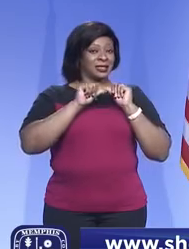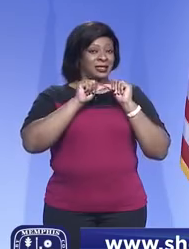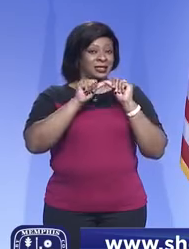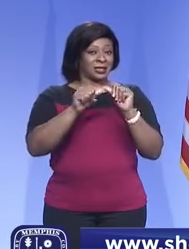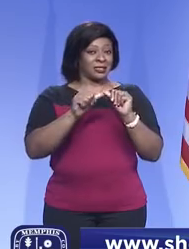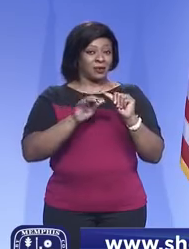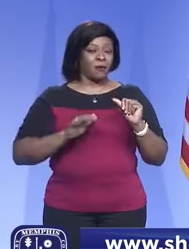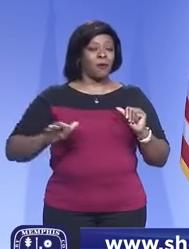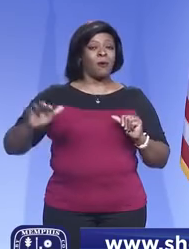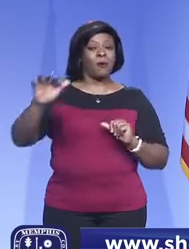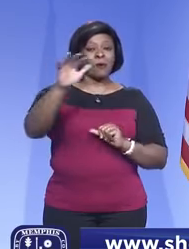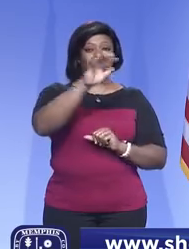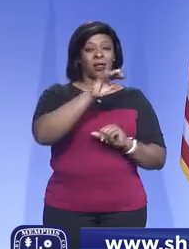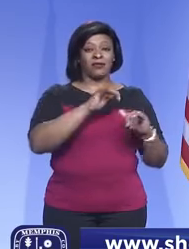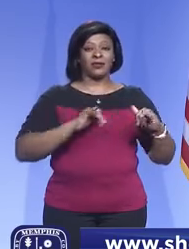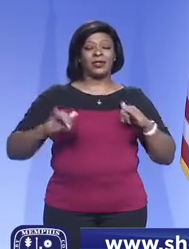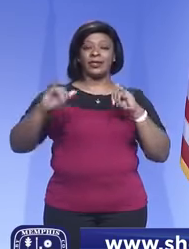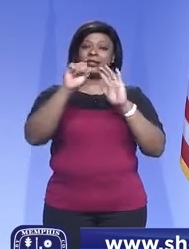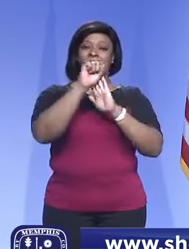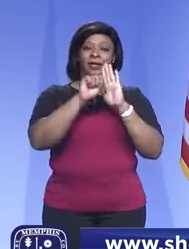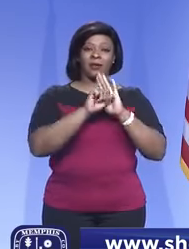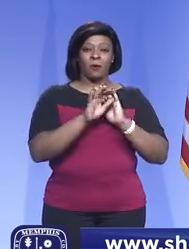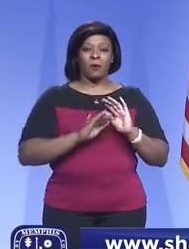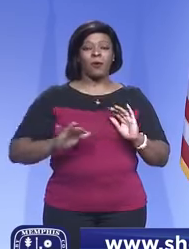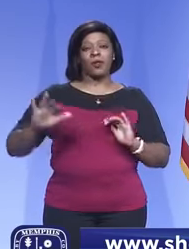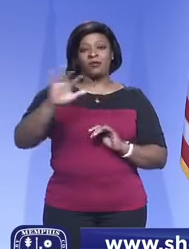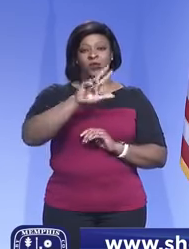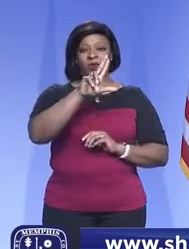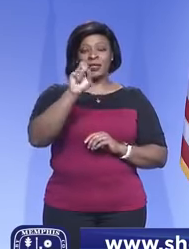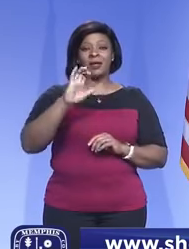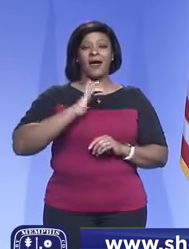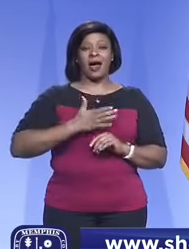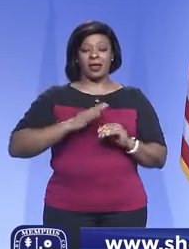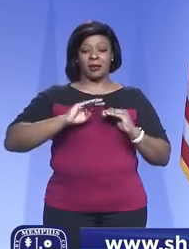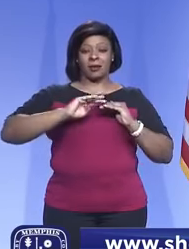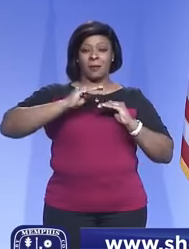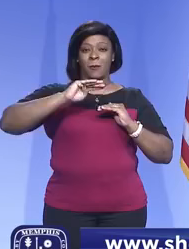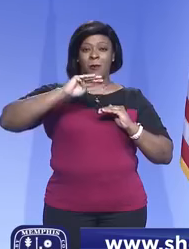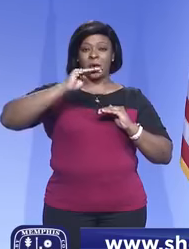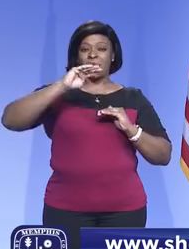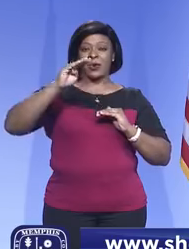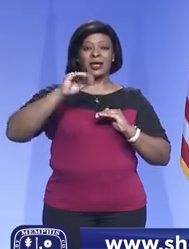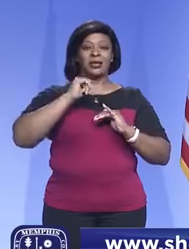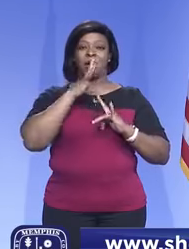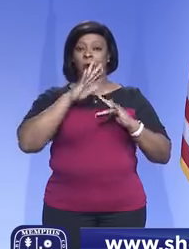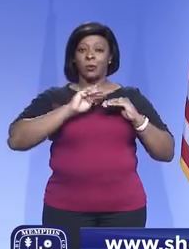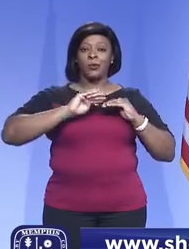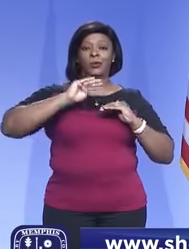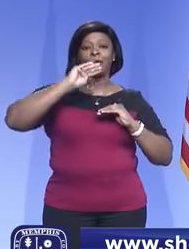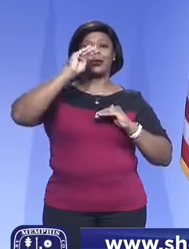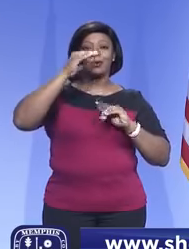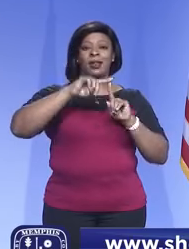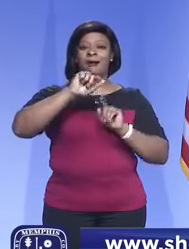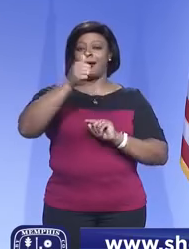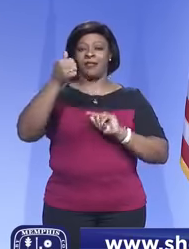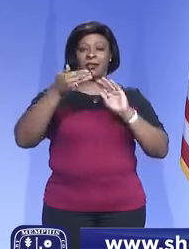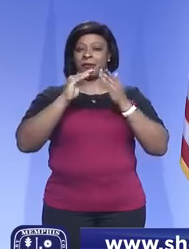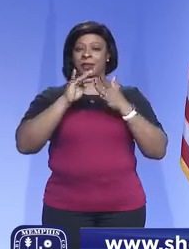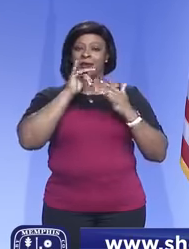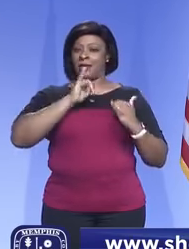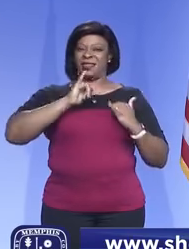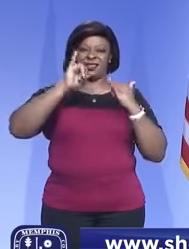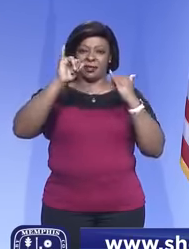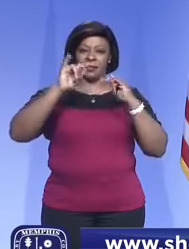seeing across the state and across the United States, our trend line upward is not as steep as some other communities, and I think